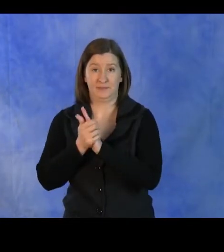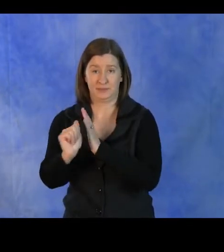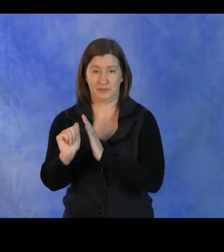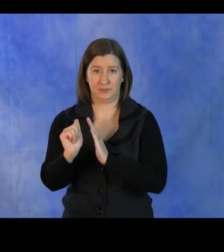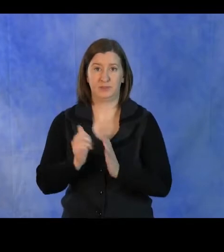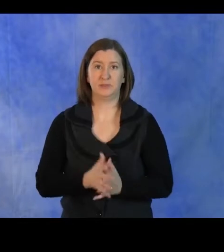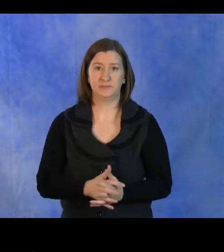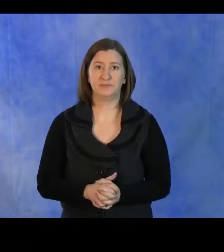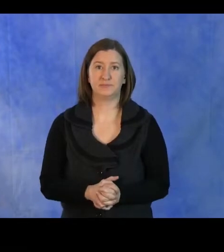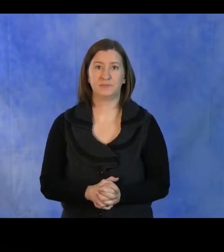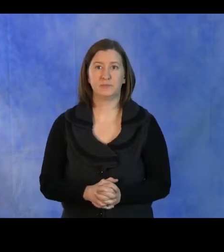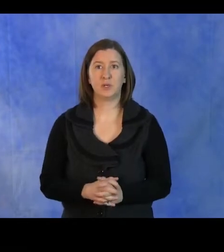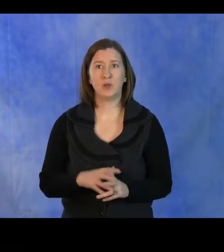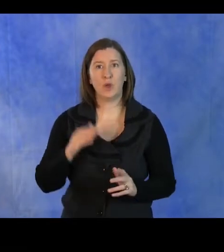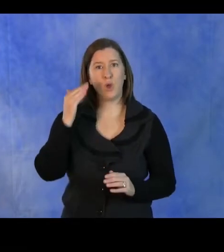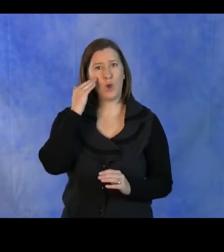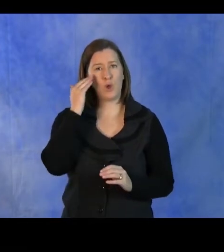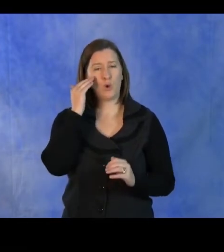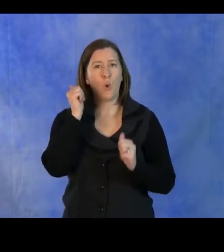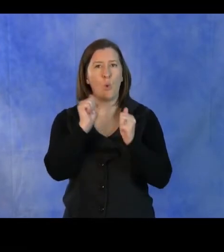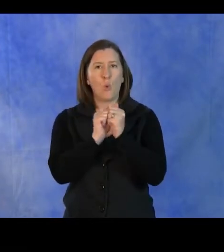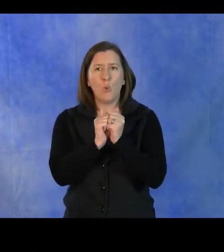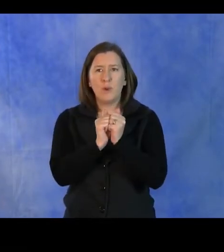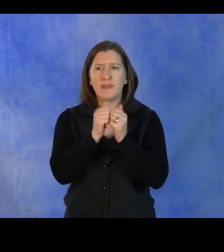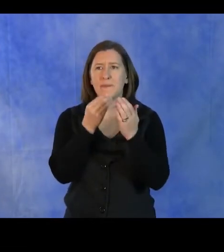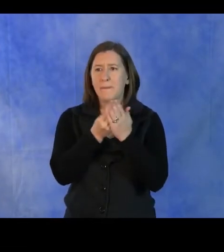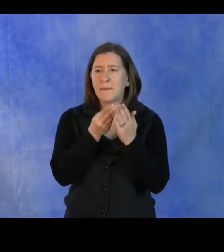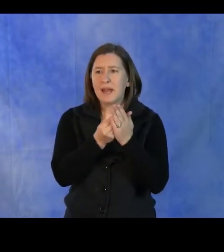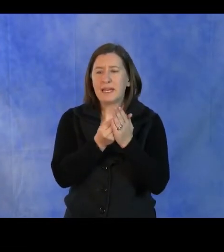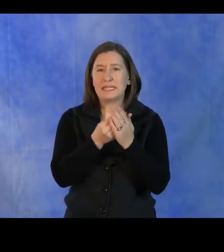could impact their EF skills.